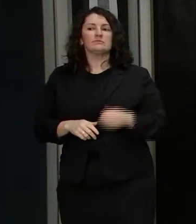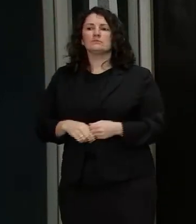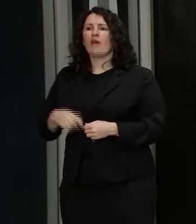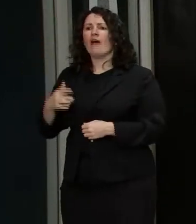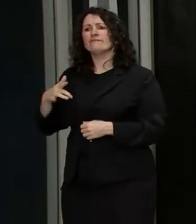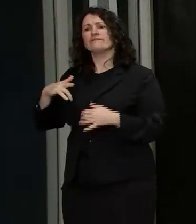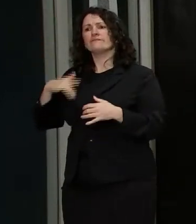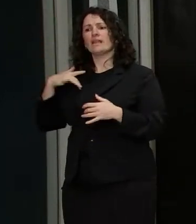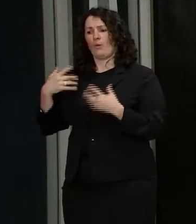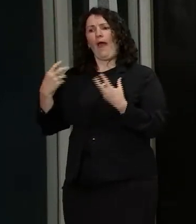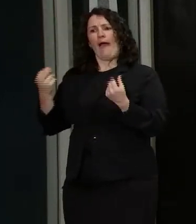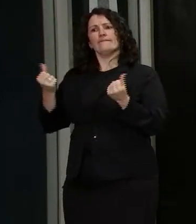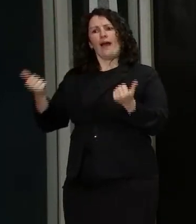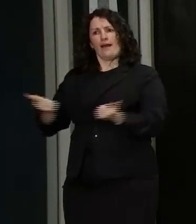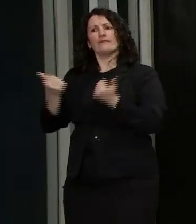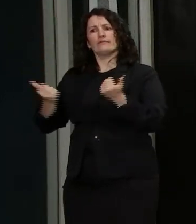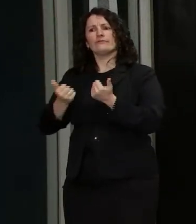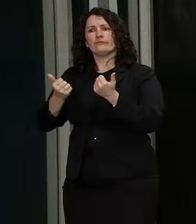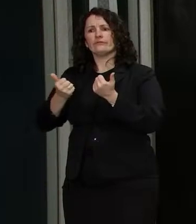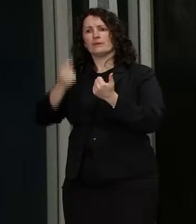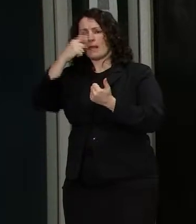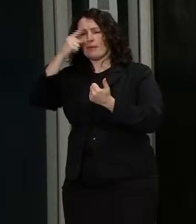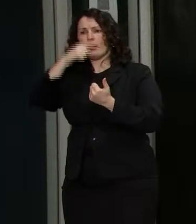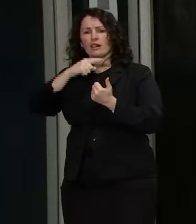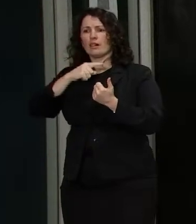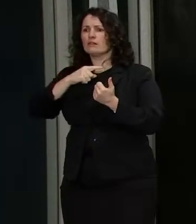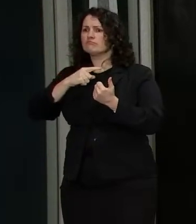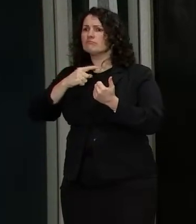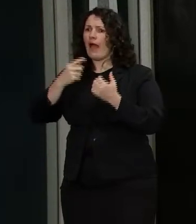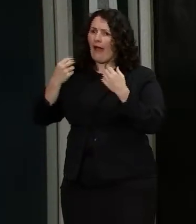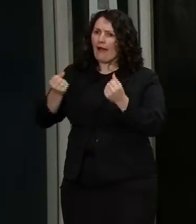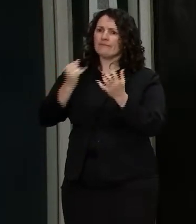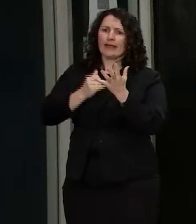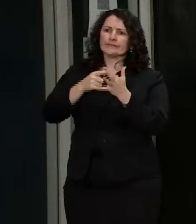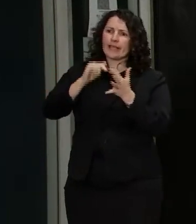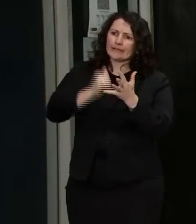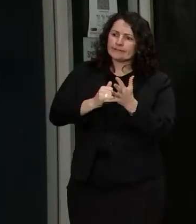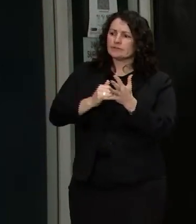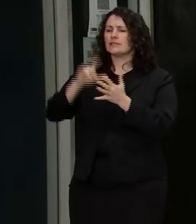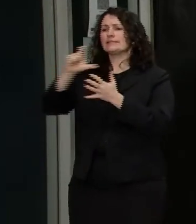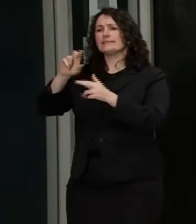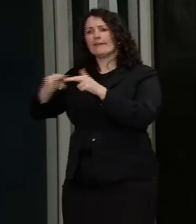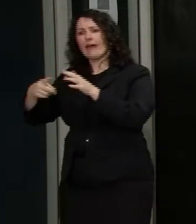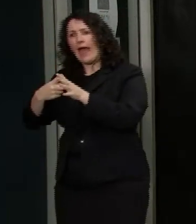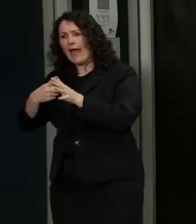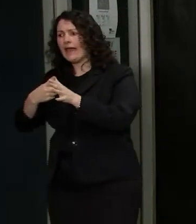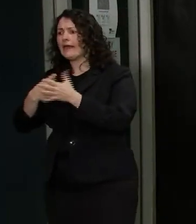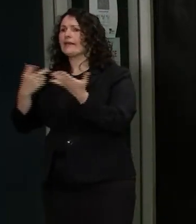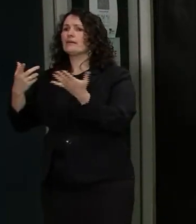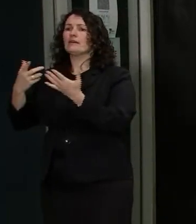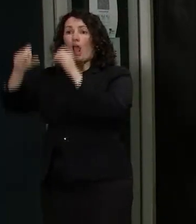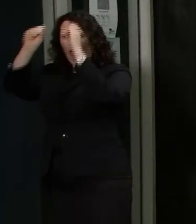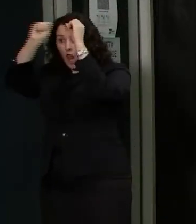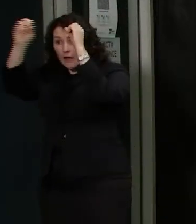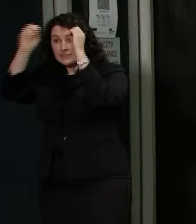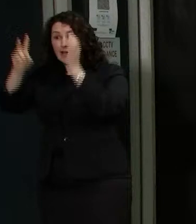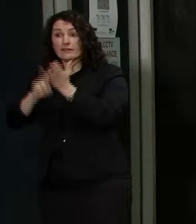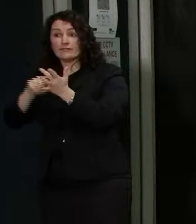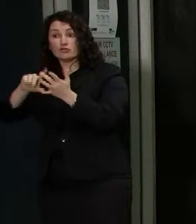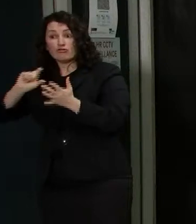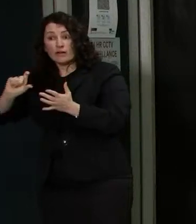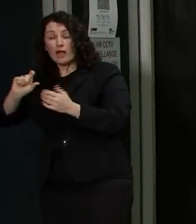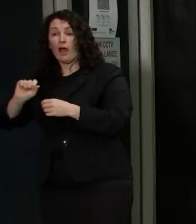response. We're satisfied at this point in time that with our SES volunteers, CFA volunteers, we've also got Life Saving Victoria with